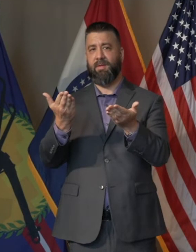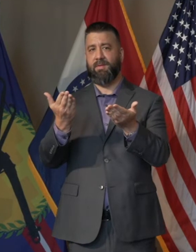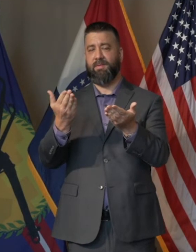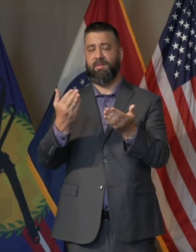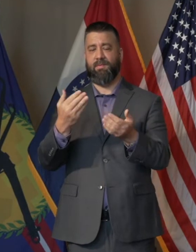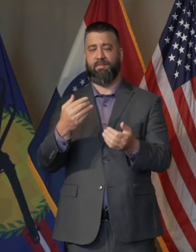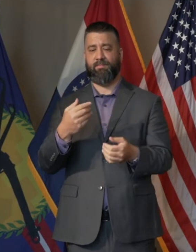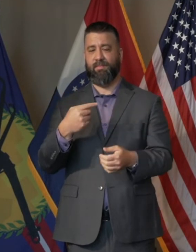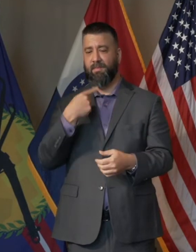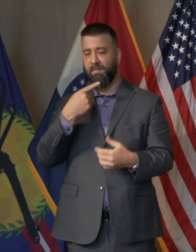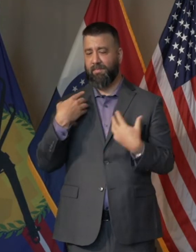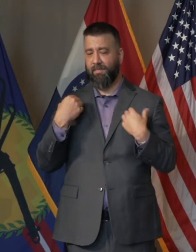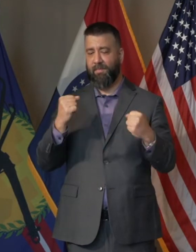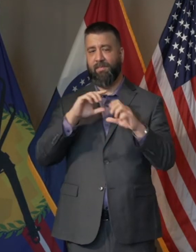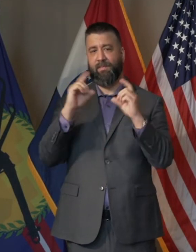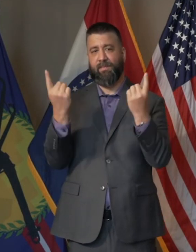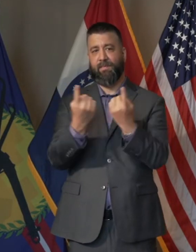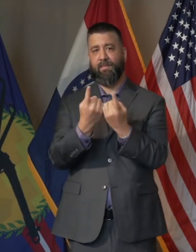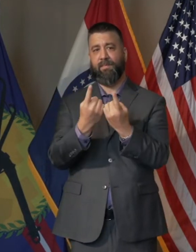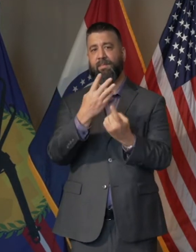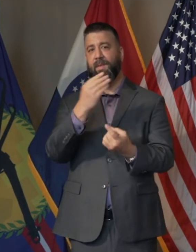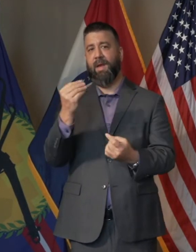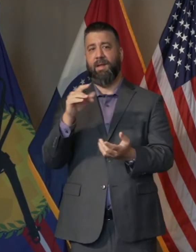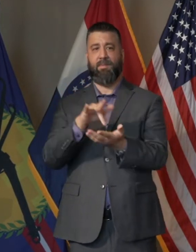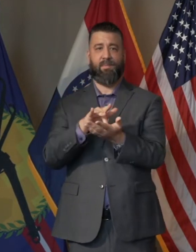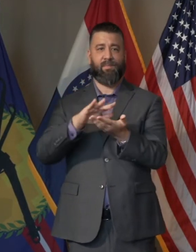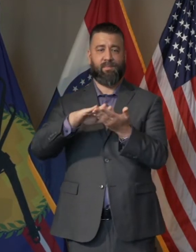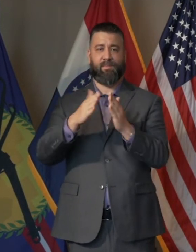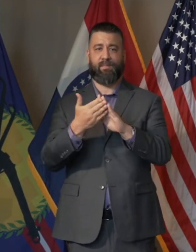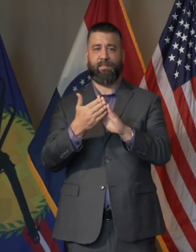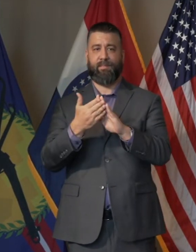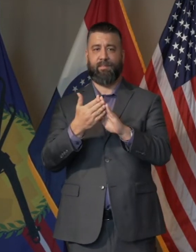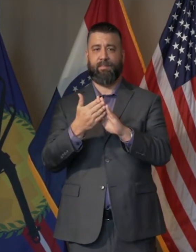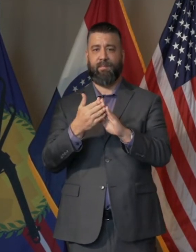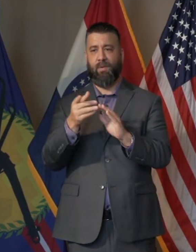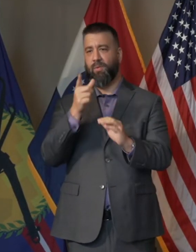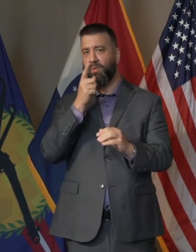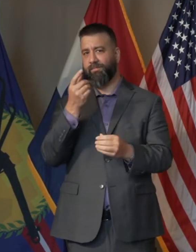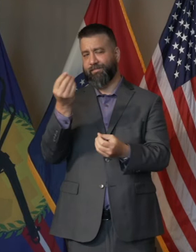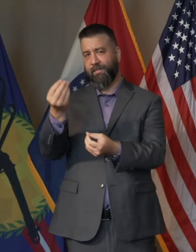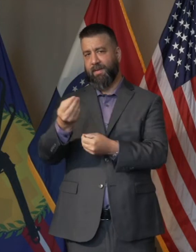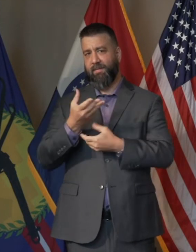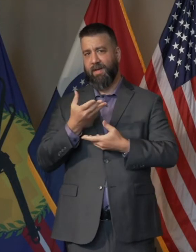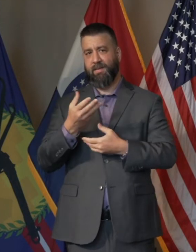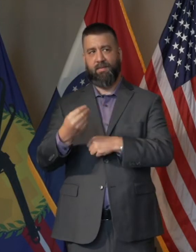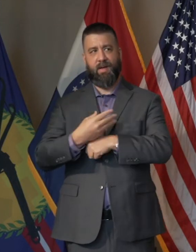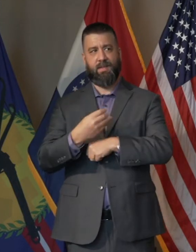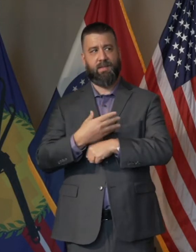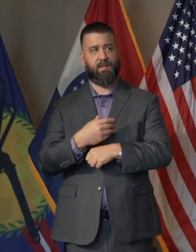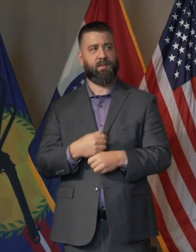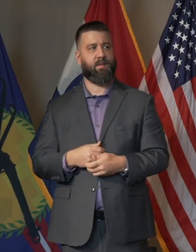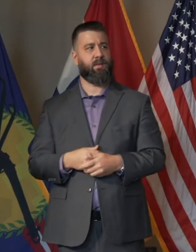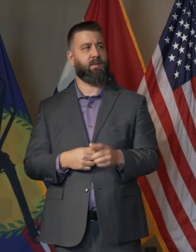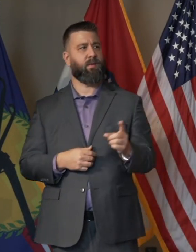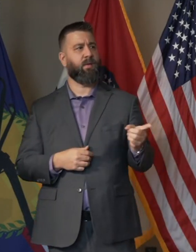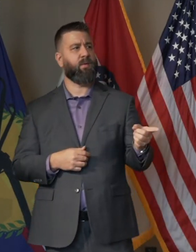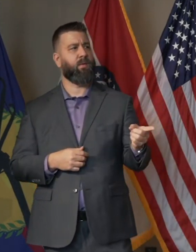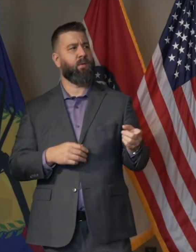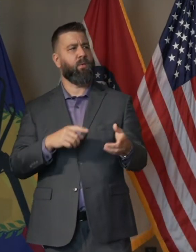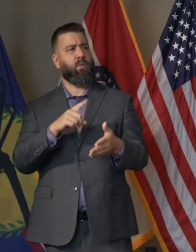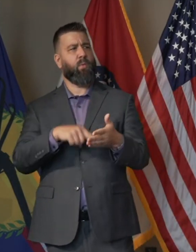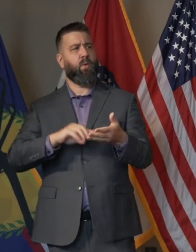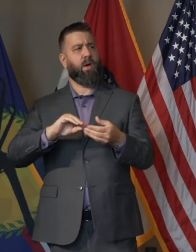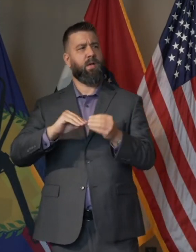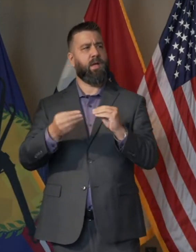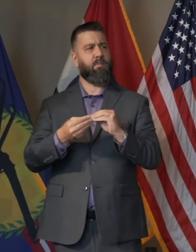public health department and the medical community who are advising us. What numbers or hard evidence do you have that